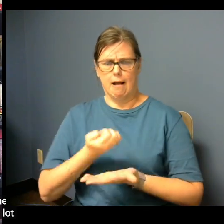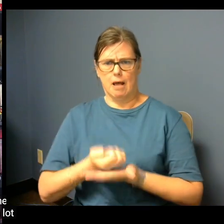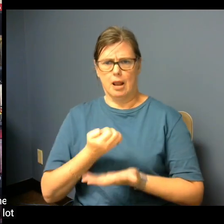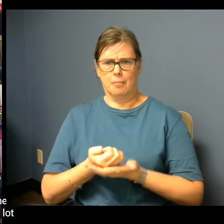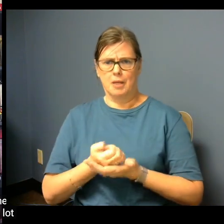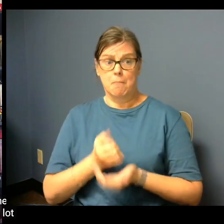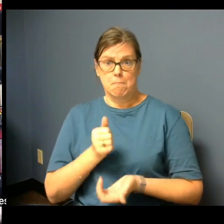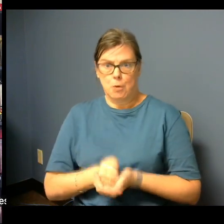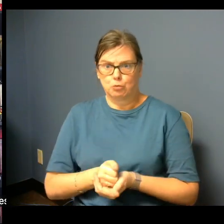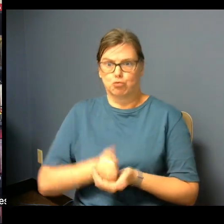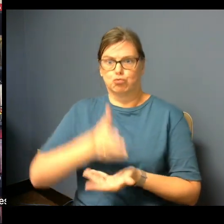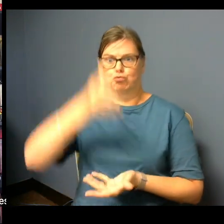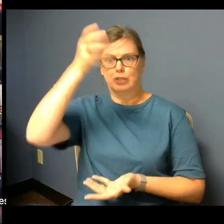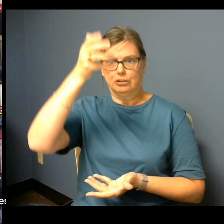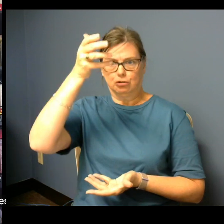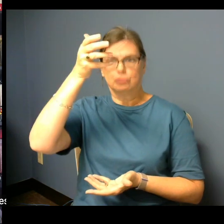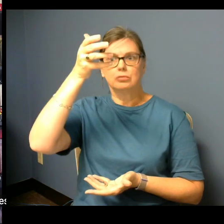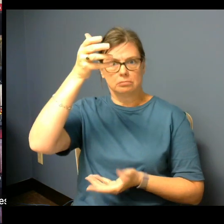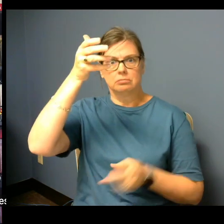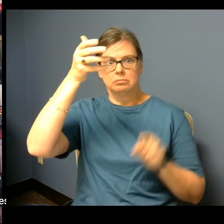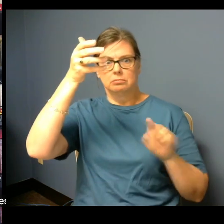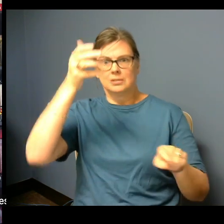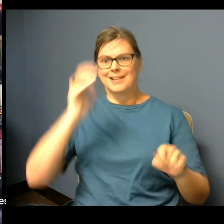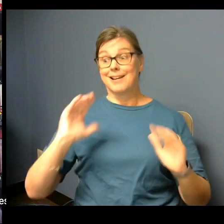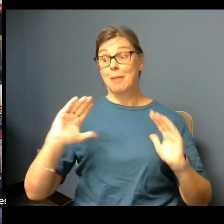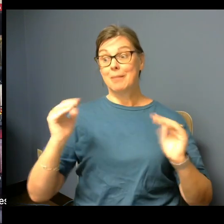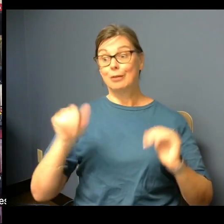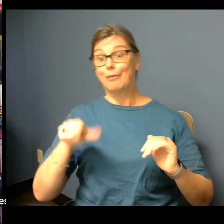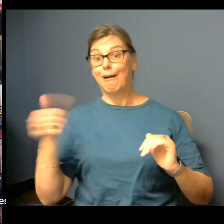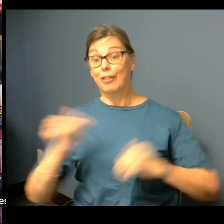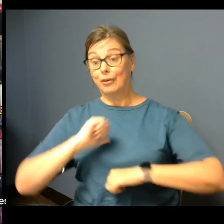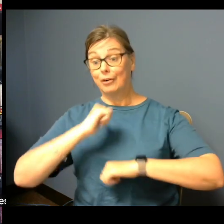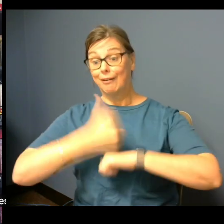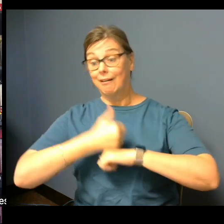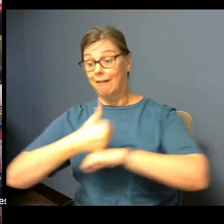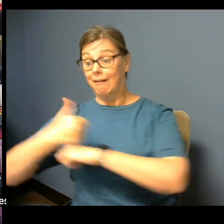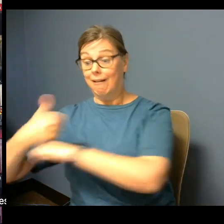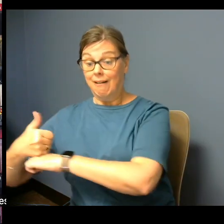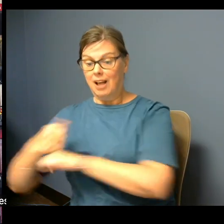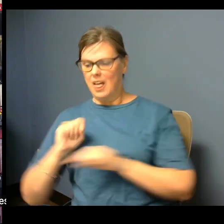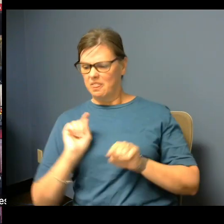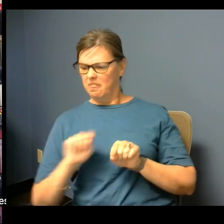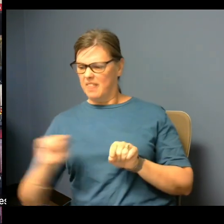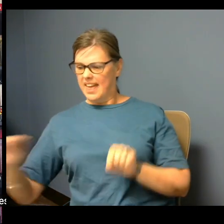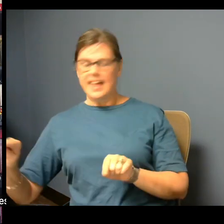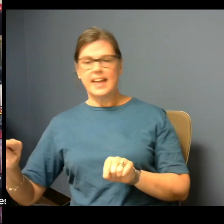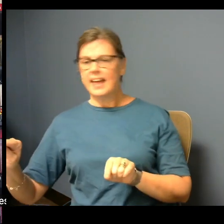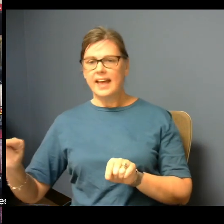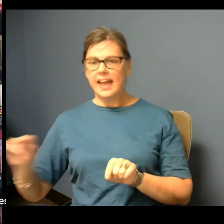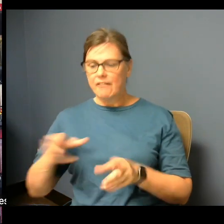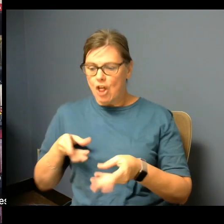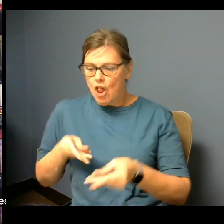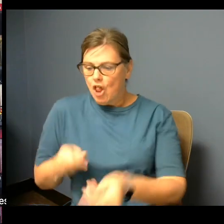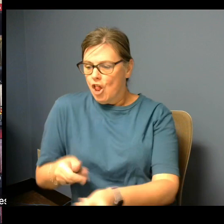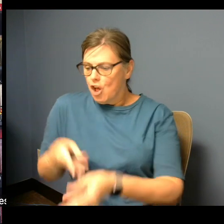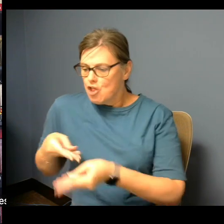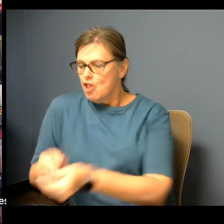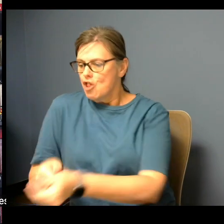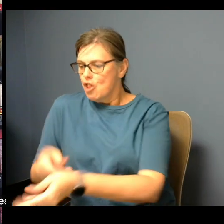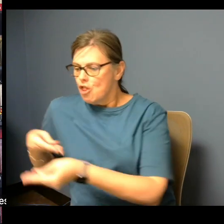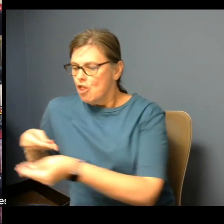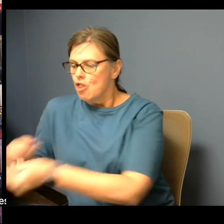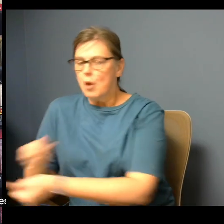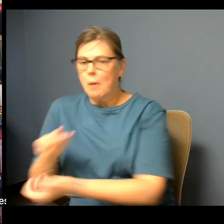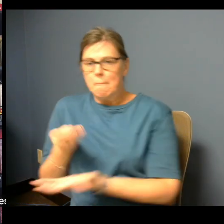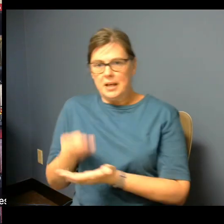saying a lot compared when you think about other colonies and their use of enslaved labor.